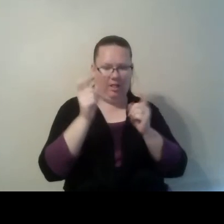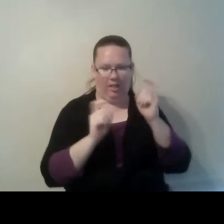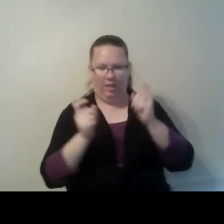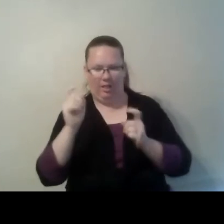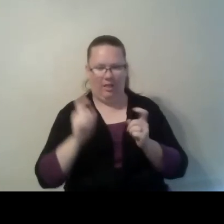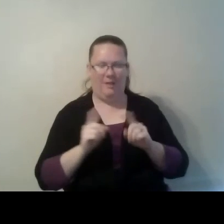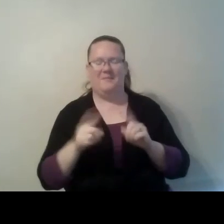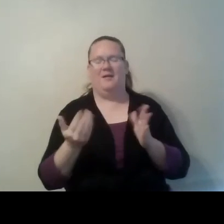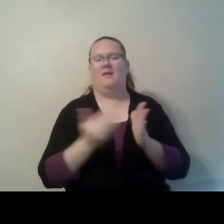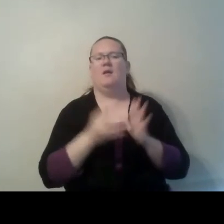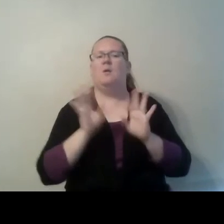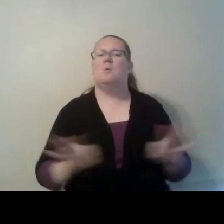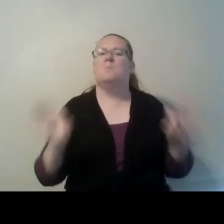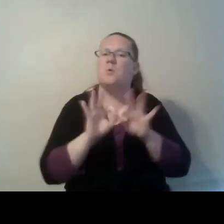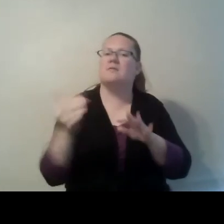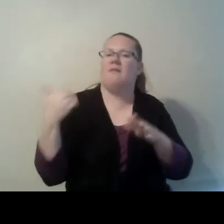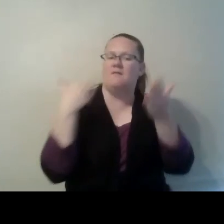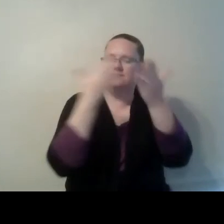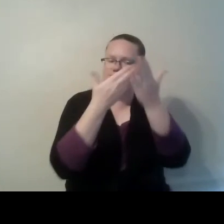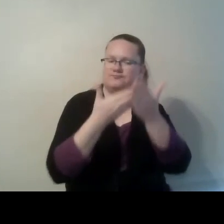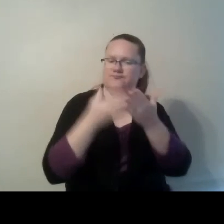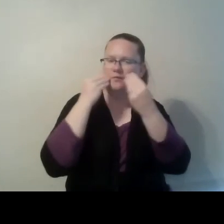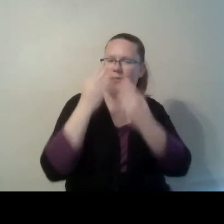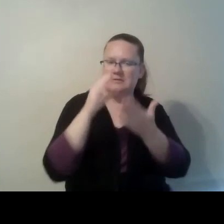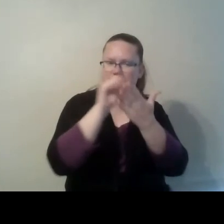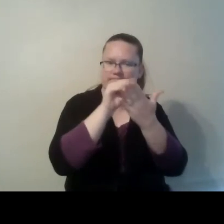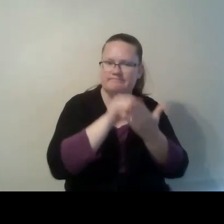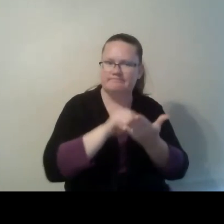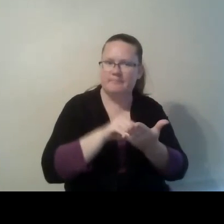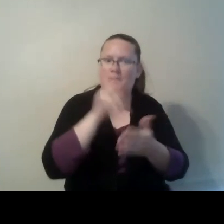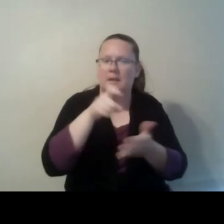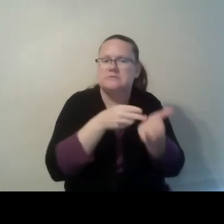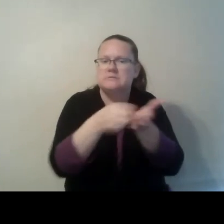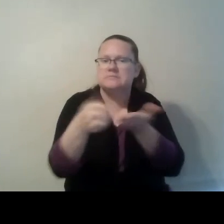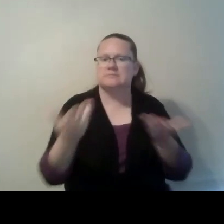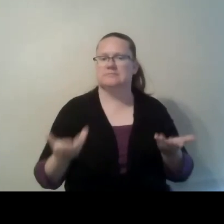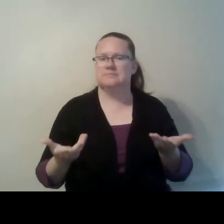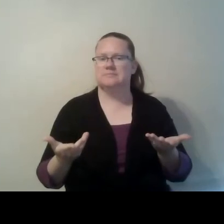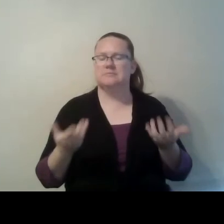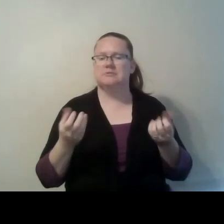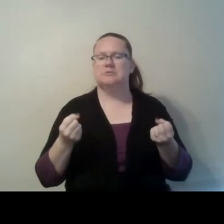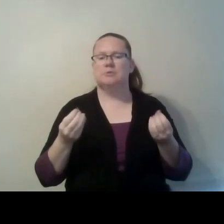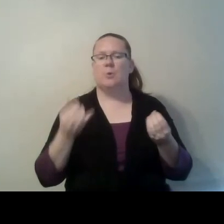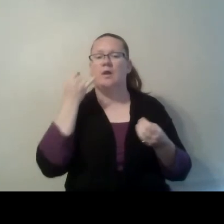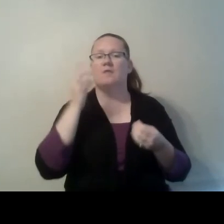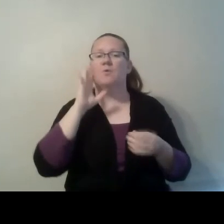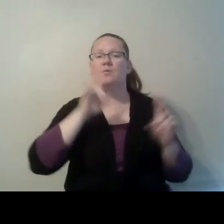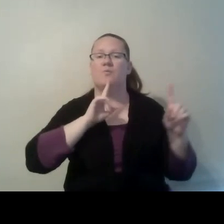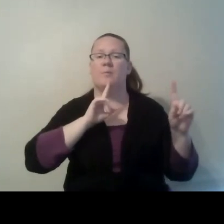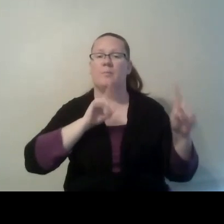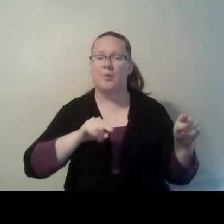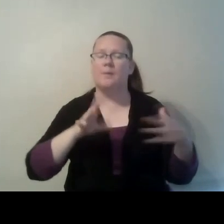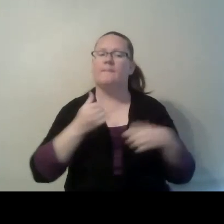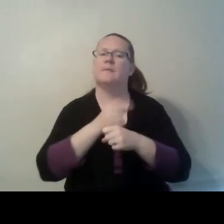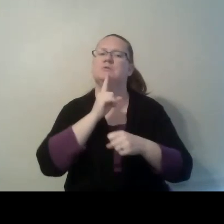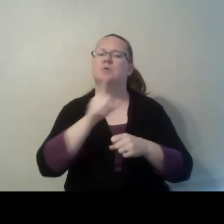be able to have that data. It has to be truthful. So if we're going to report out, I want to make sure that we fill